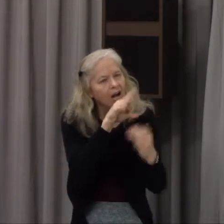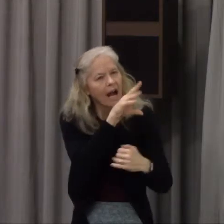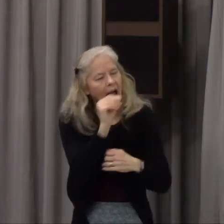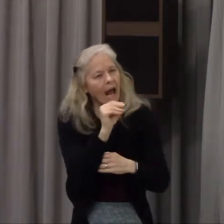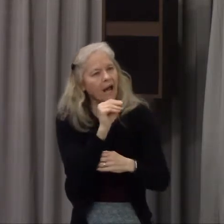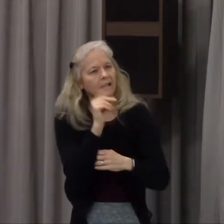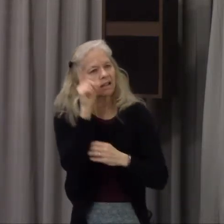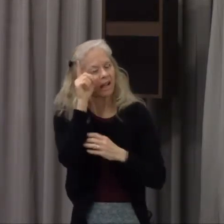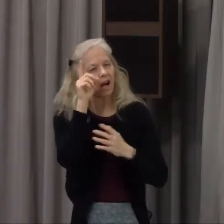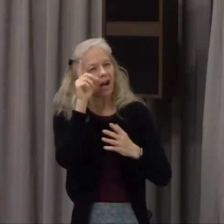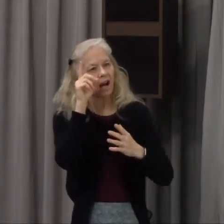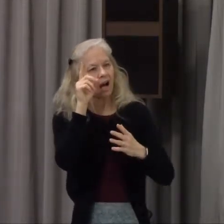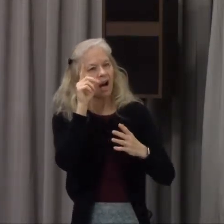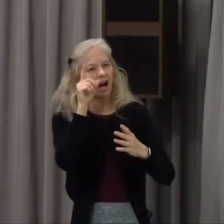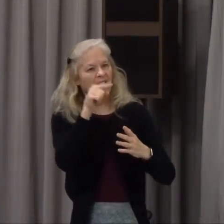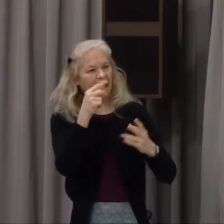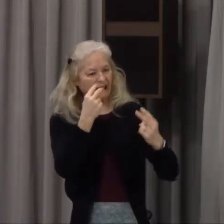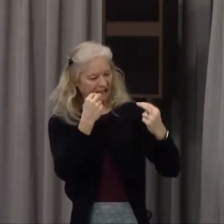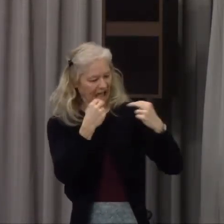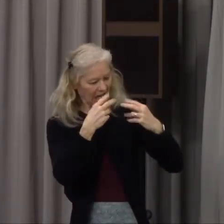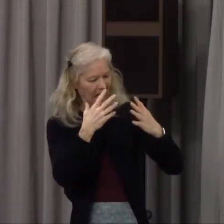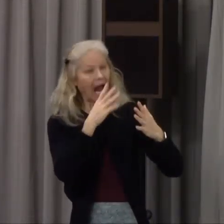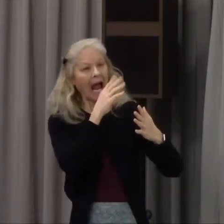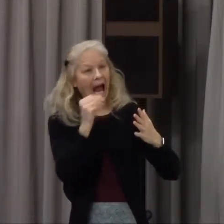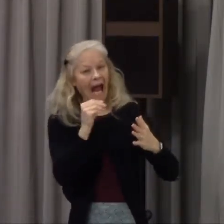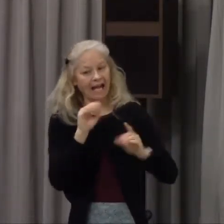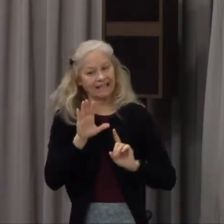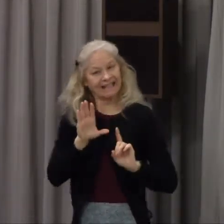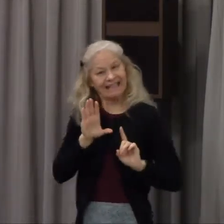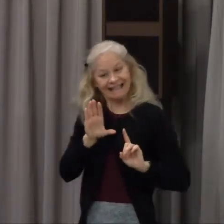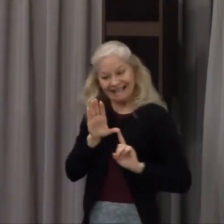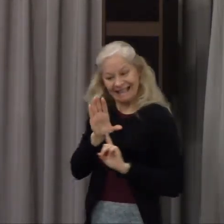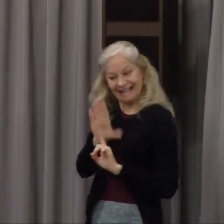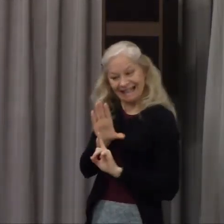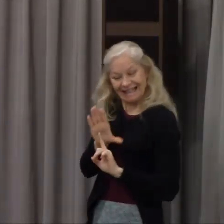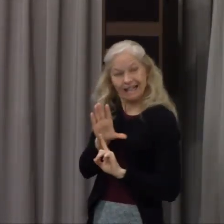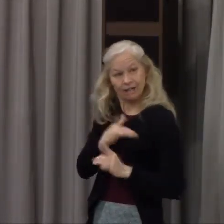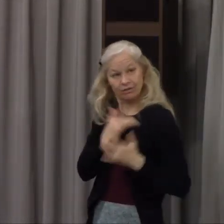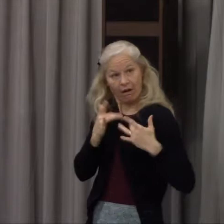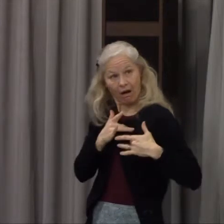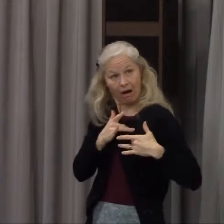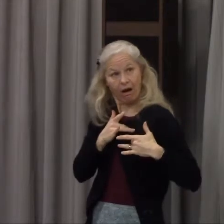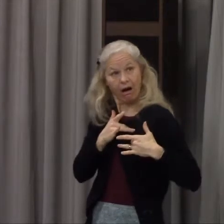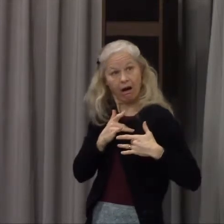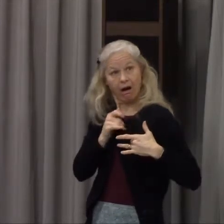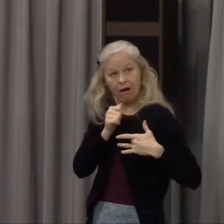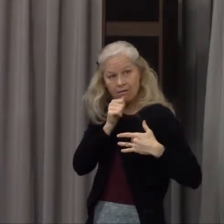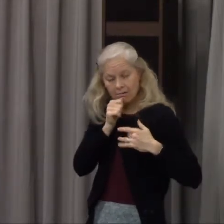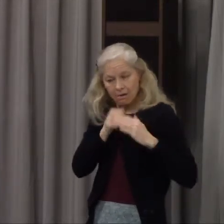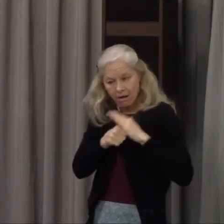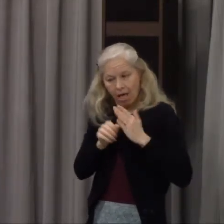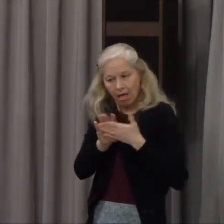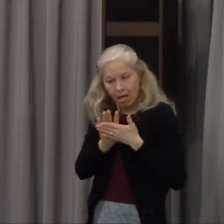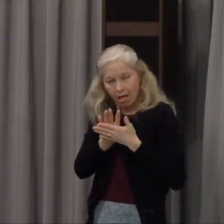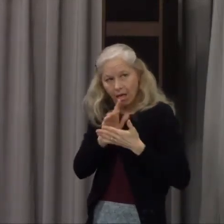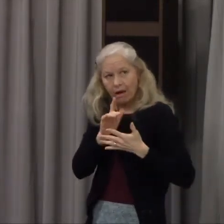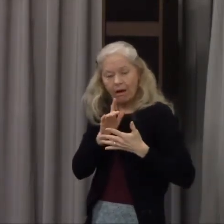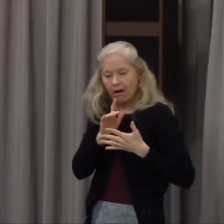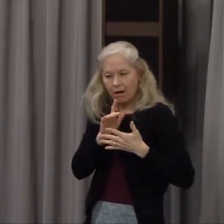heart made manifest, laid open. And so falling down on his face, he will worship God and report